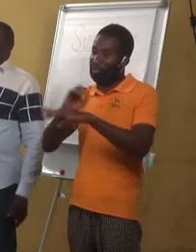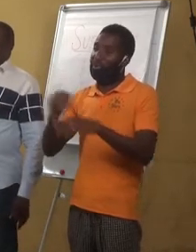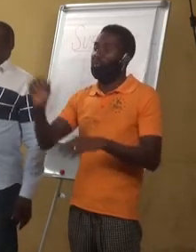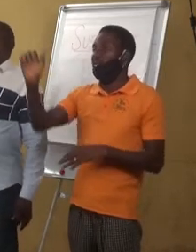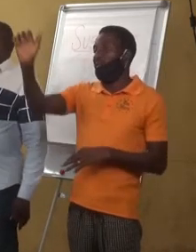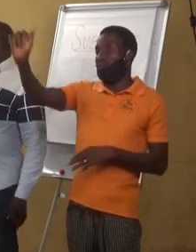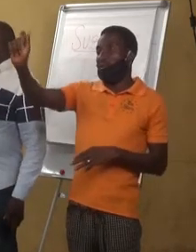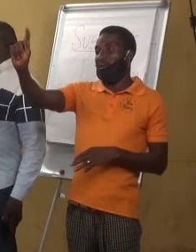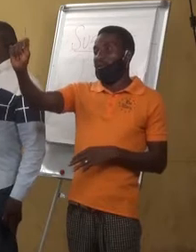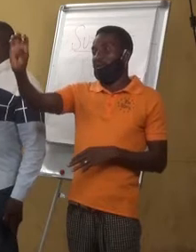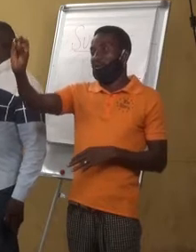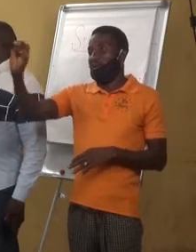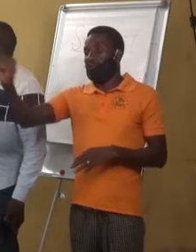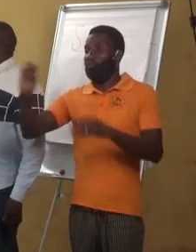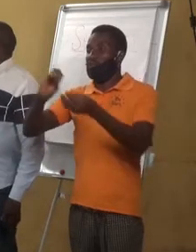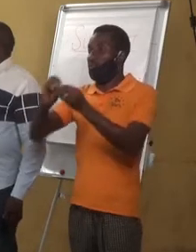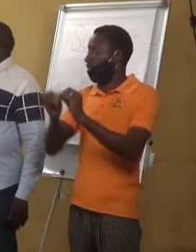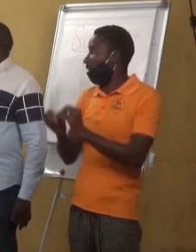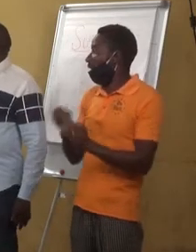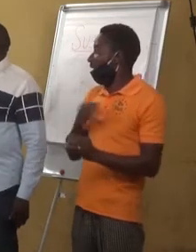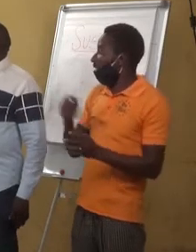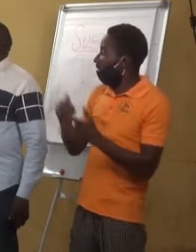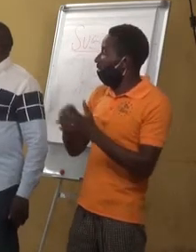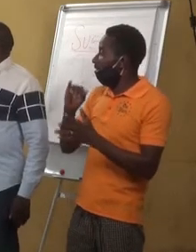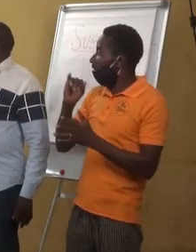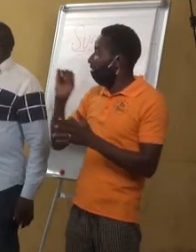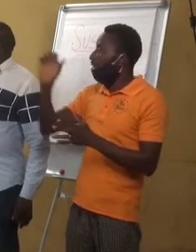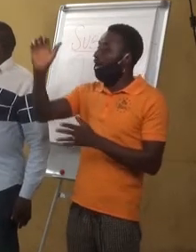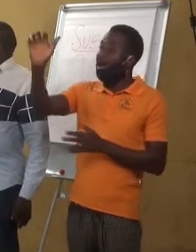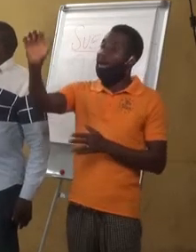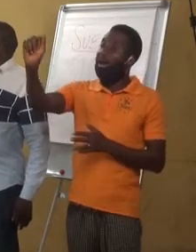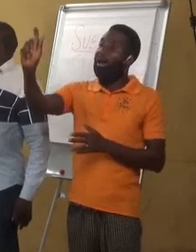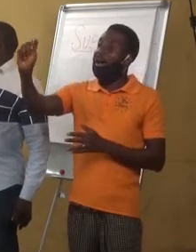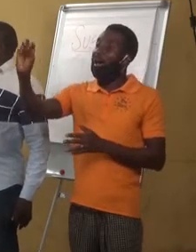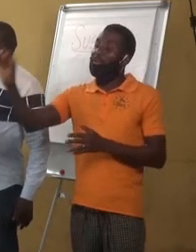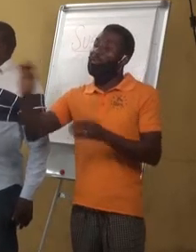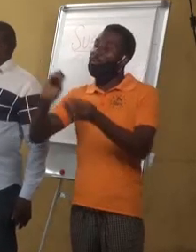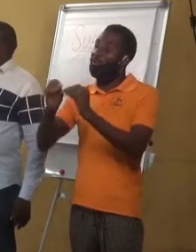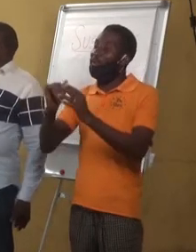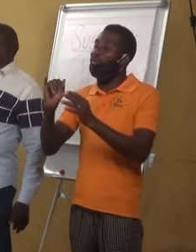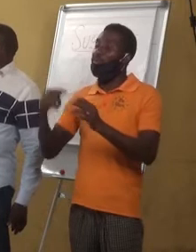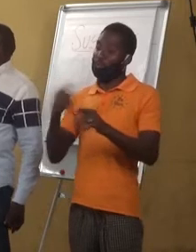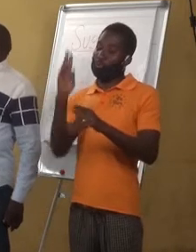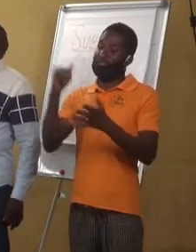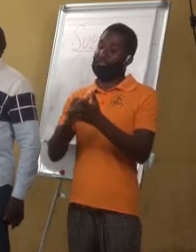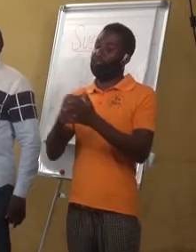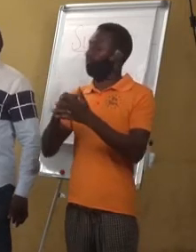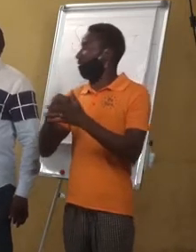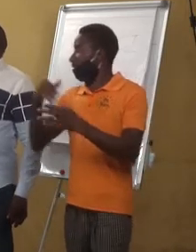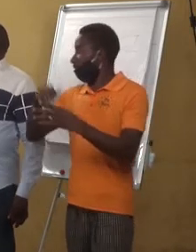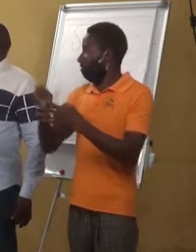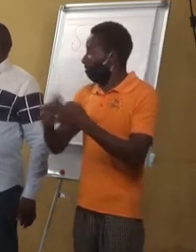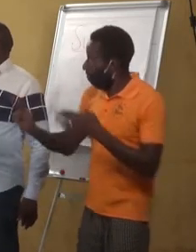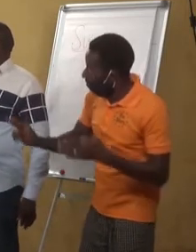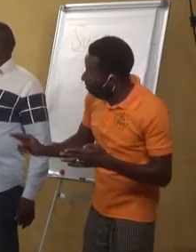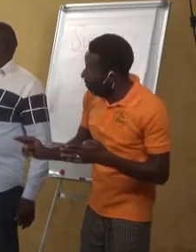we use in writing the electronic configuration. Each and every element, when you are writing the electronic configuration, there are laid down